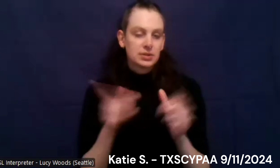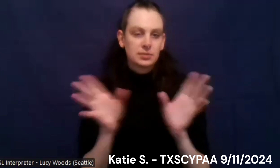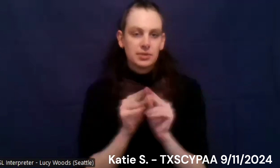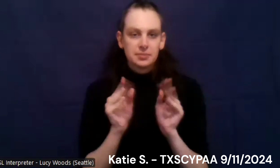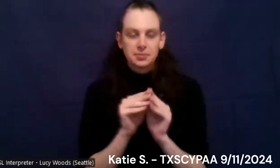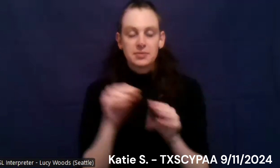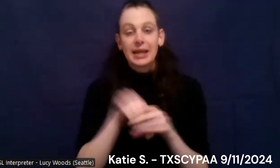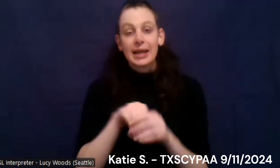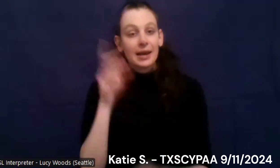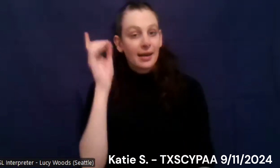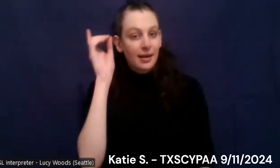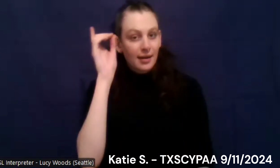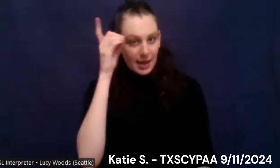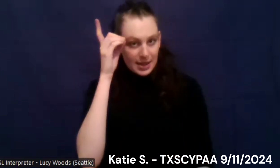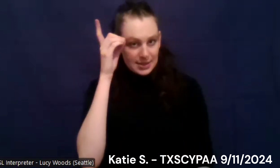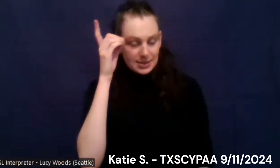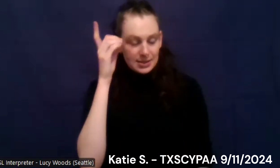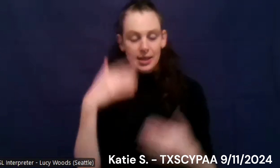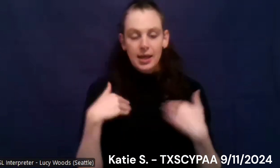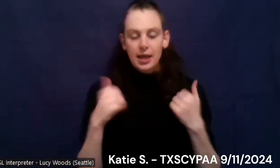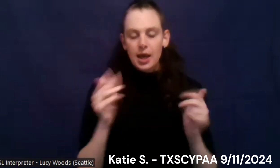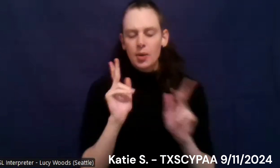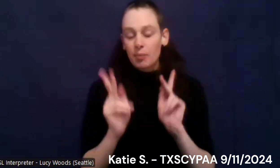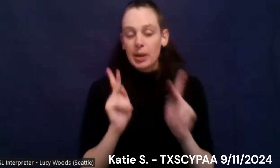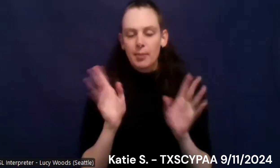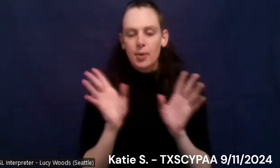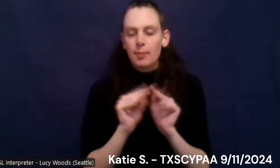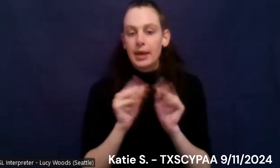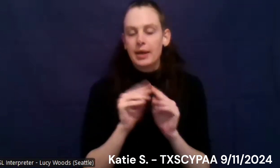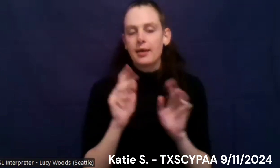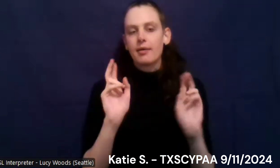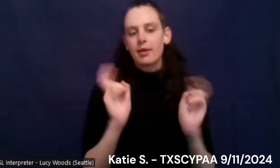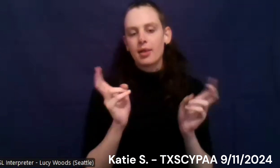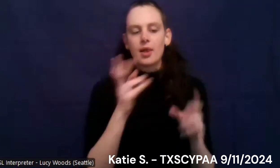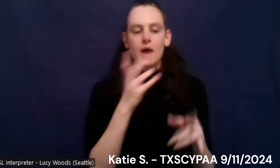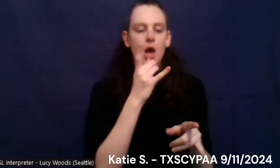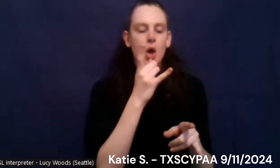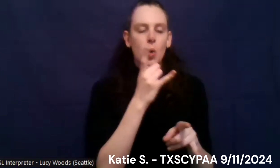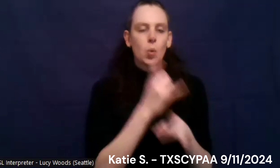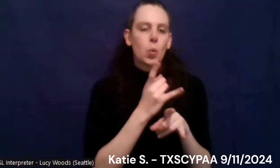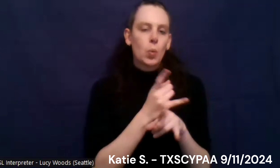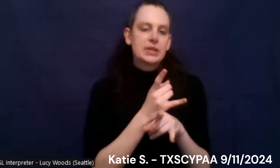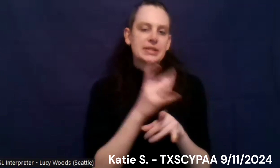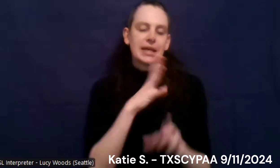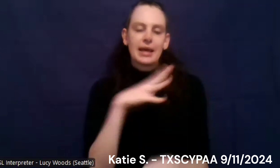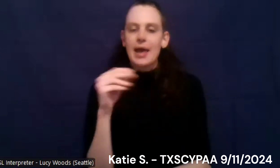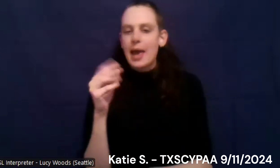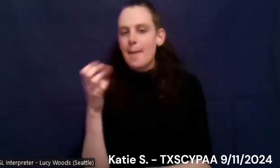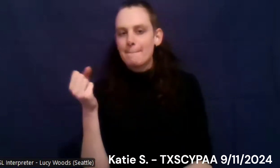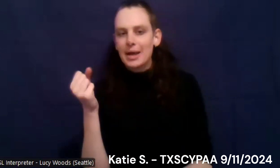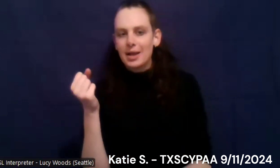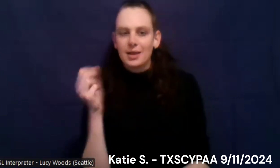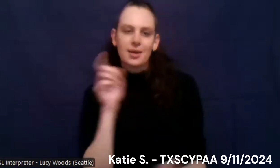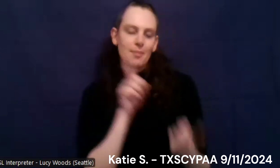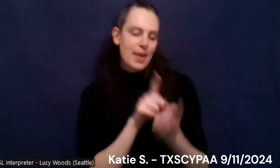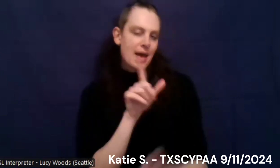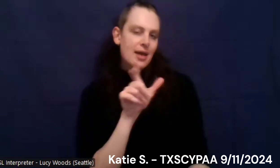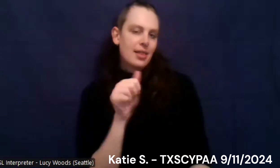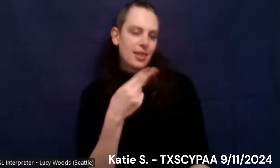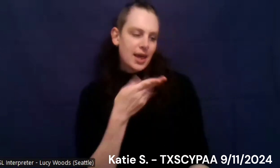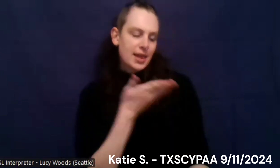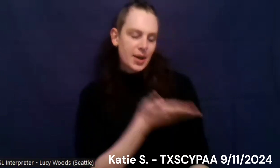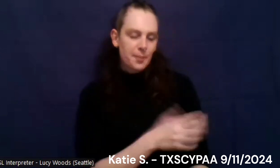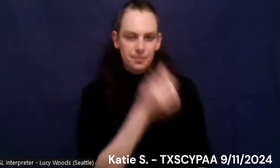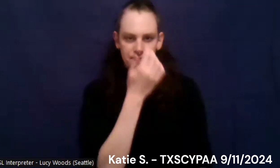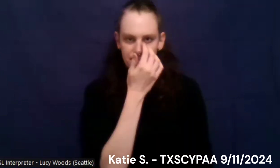a young people's meeting called Whiskey and Milk, where I met Leah. Um, and I'll say this, I'll kind of chop